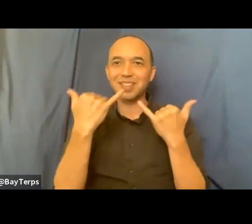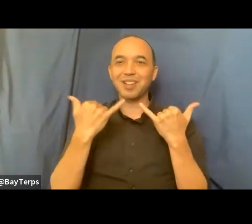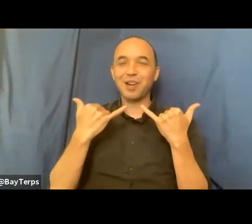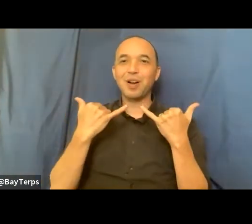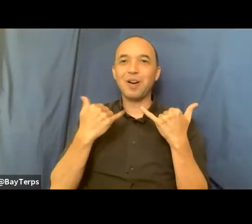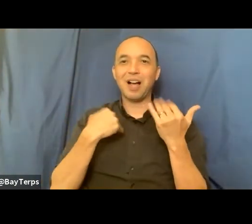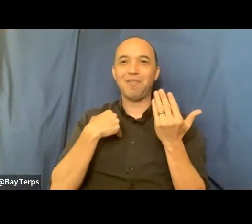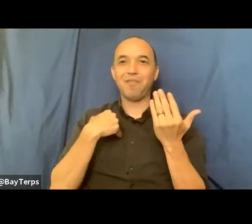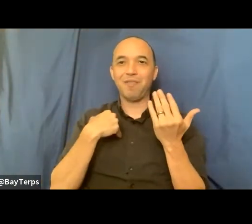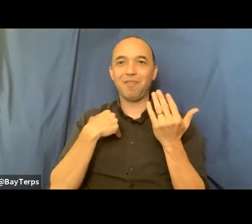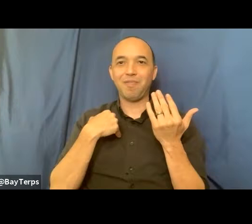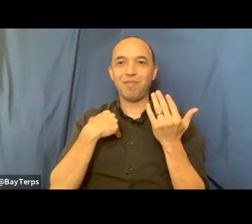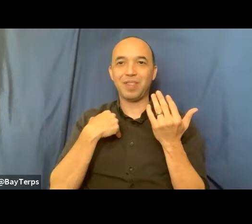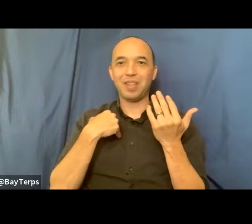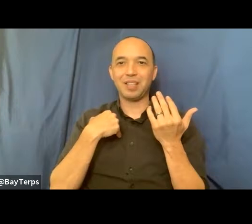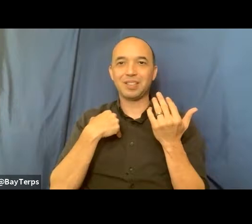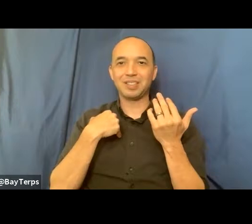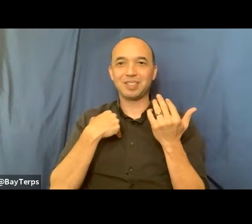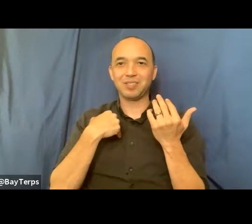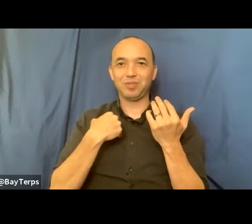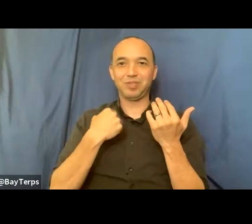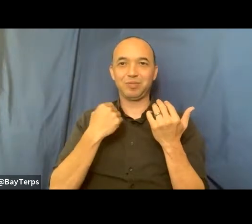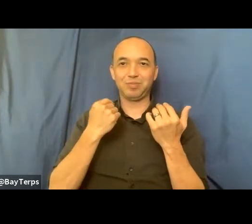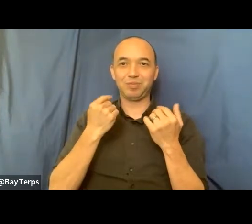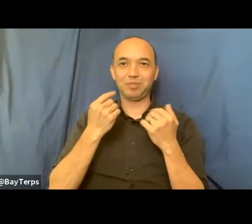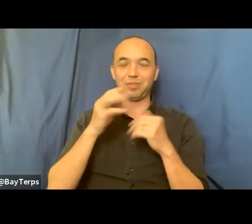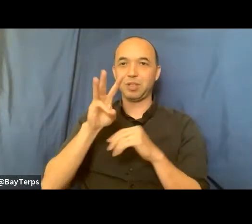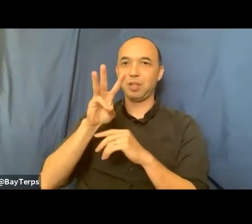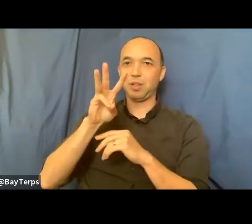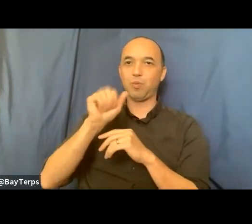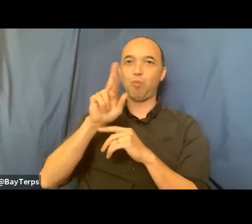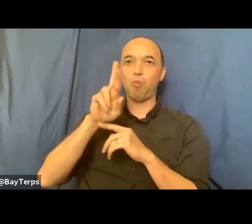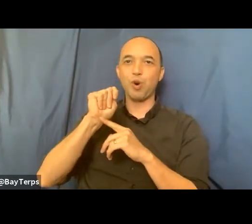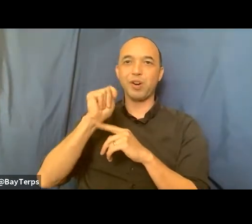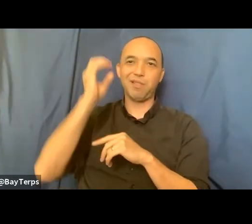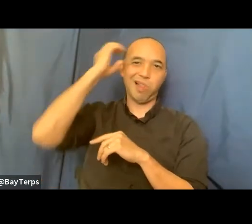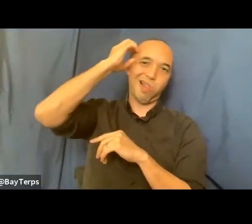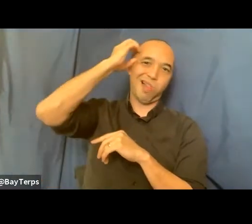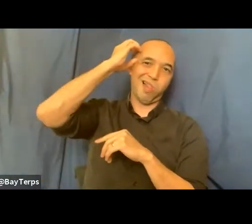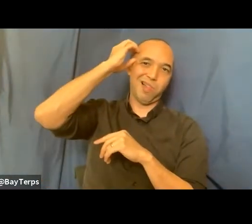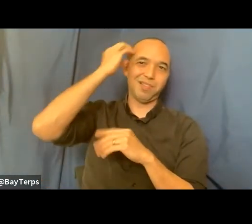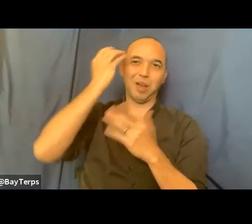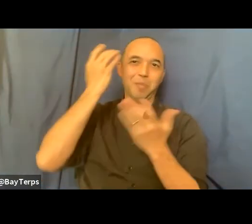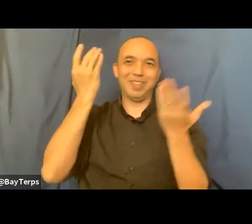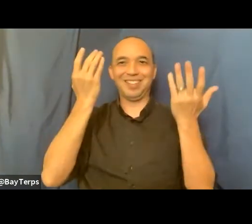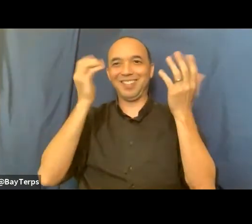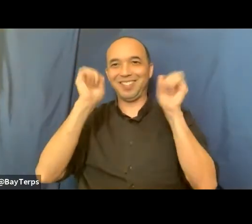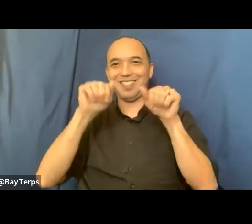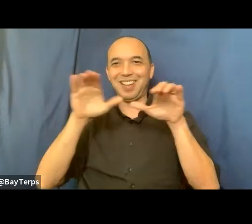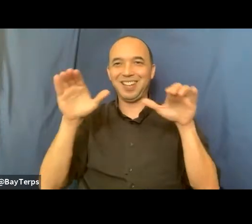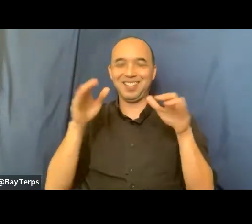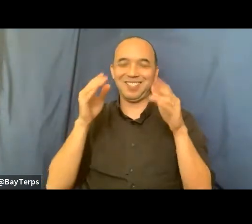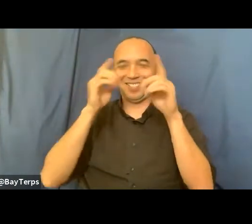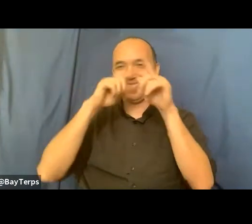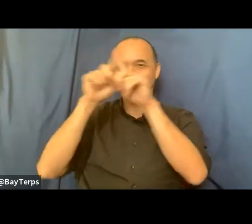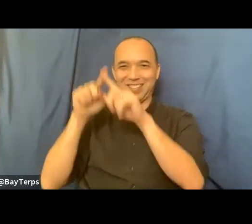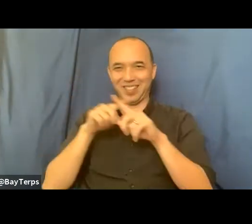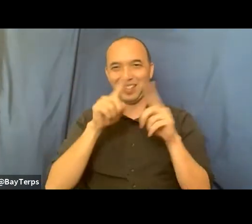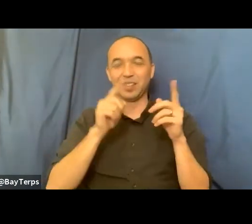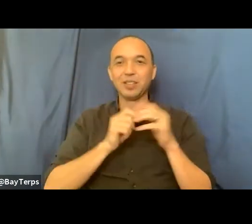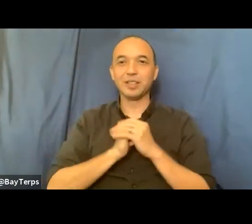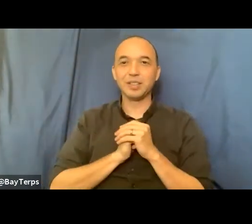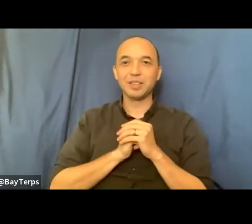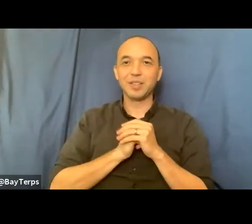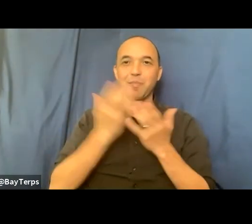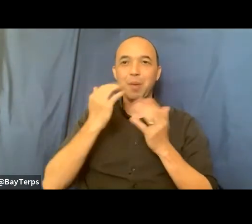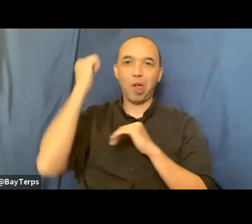know, an eyeball ready to plug back in, and or maybe that's a wart, you know, it could be all different kinds of things. Maybe he got hit in the head with something. He's got a big bump on his